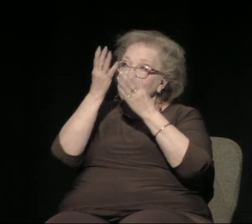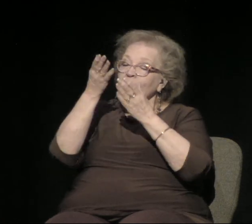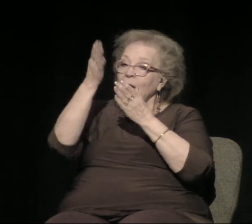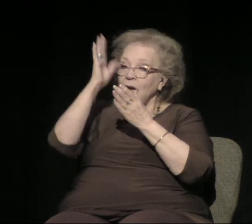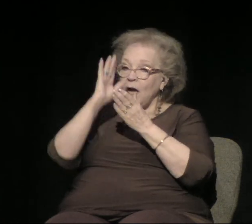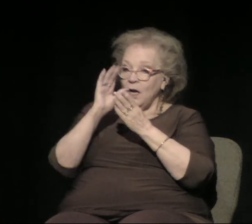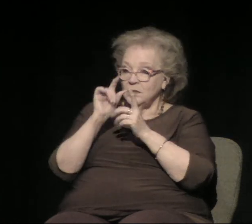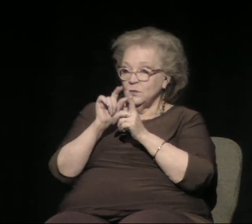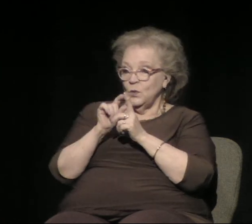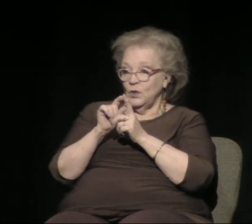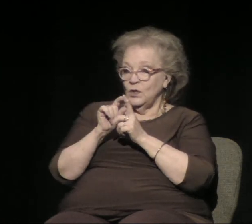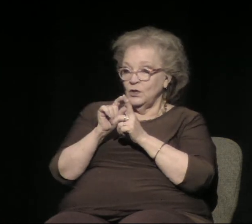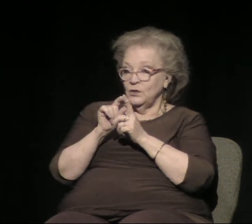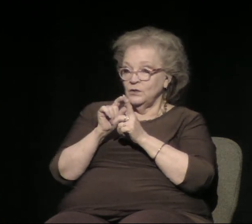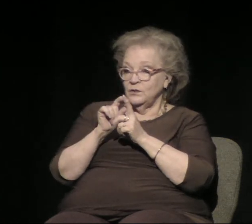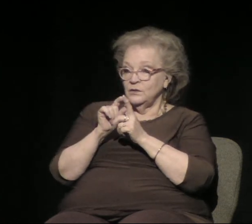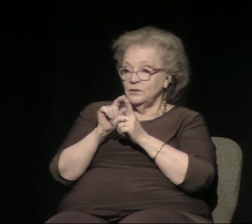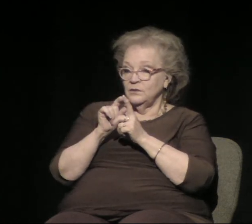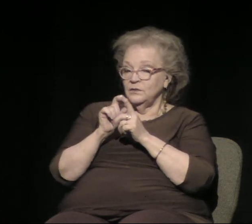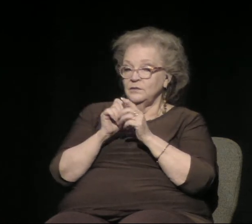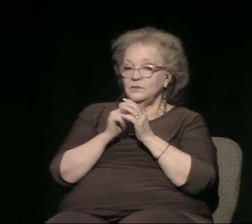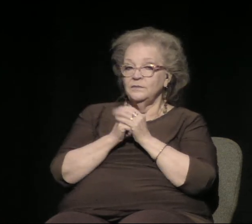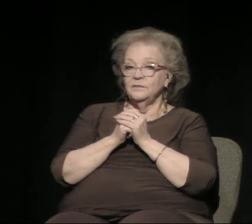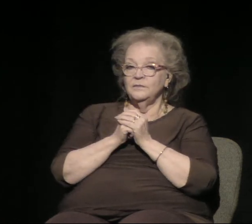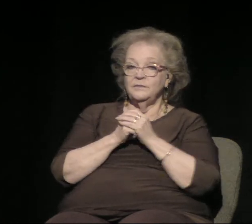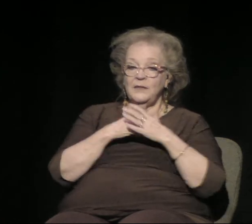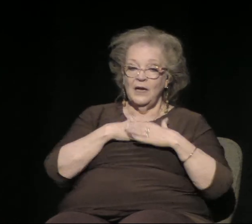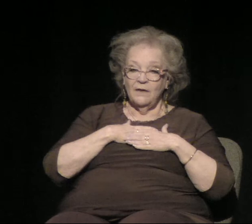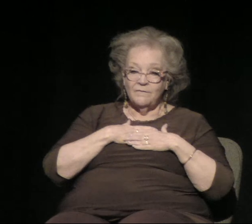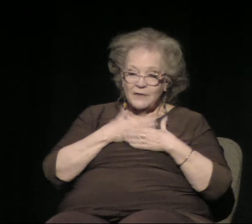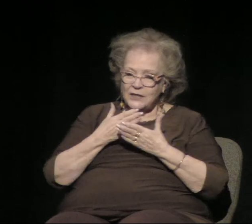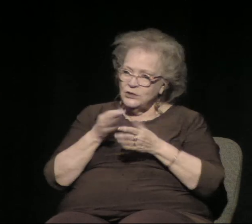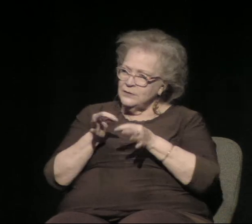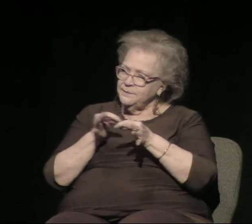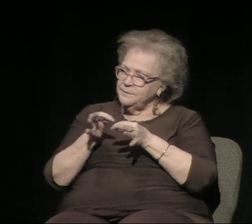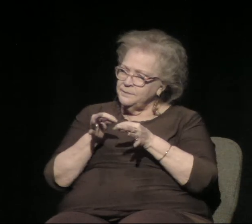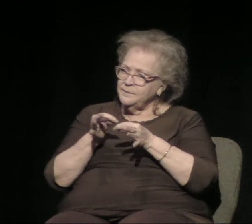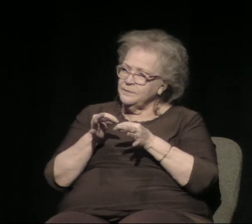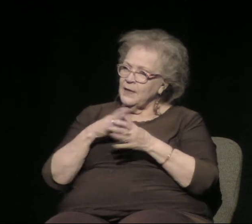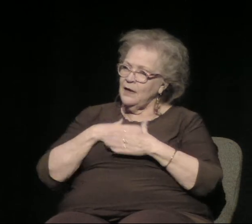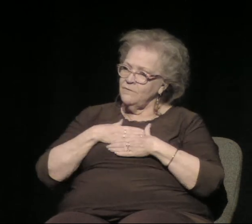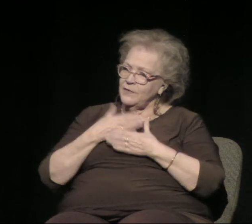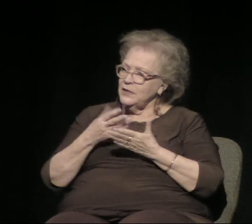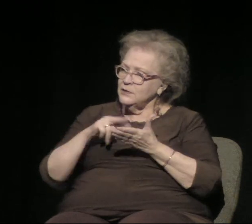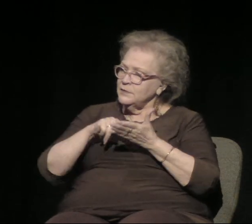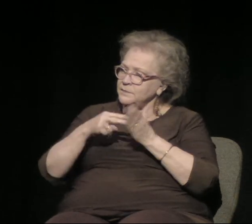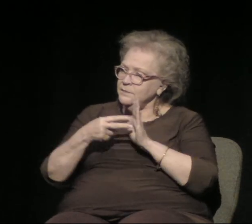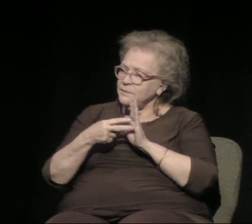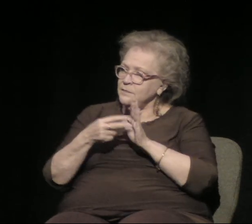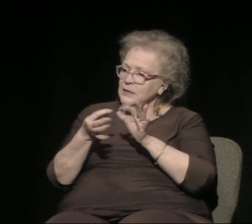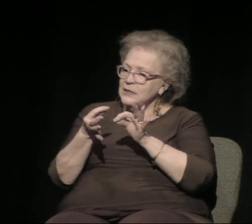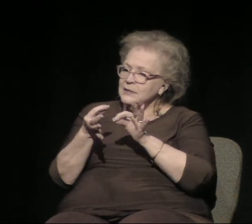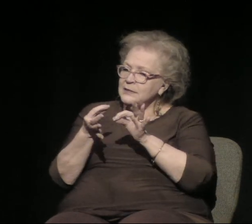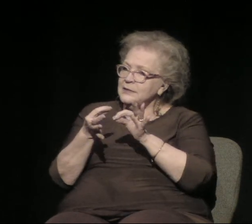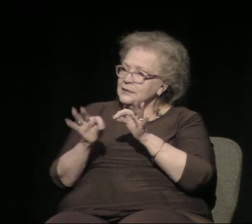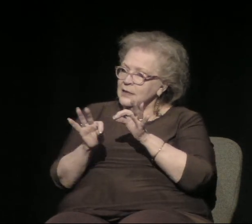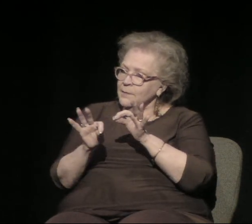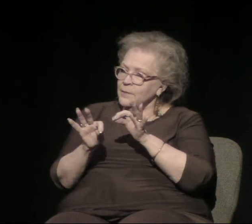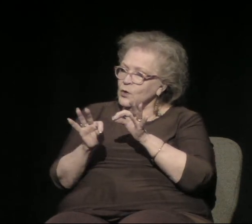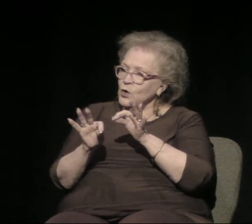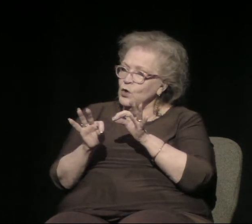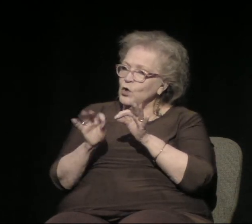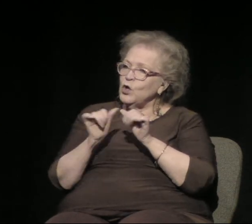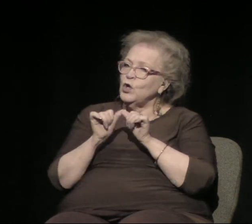God. And let me frame confession for you really quickly. Confession is the simple